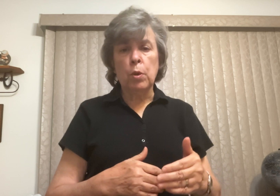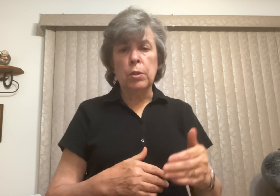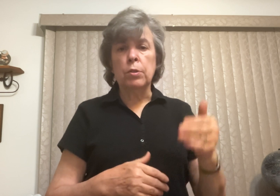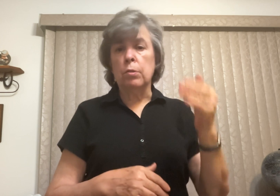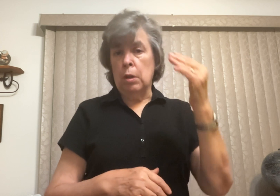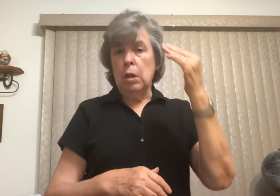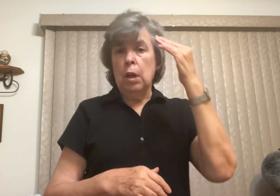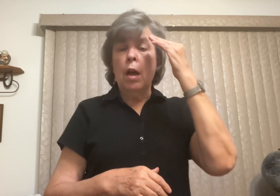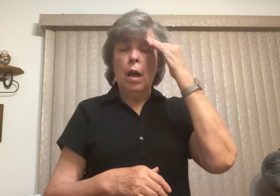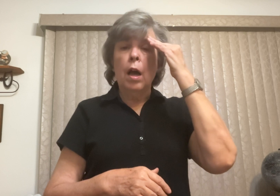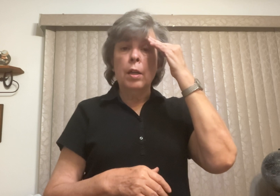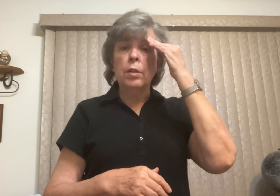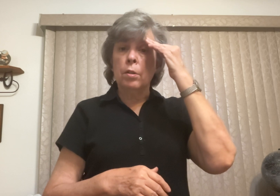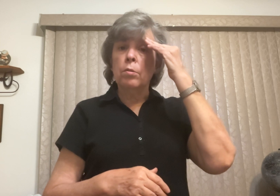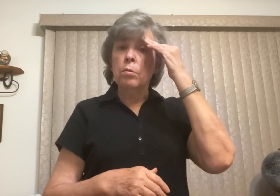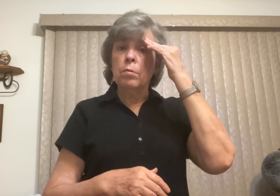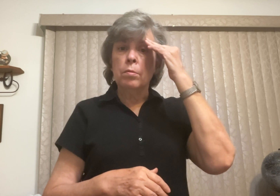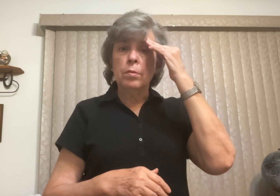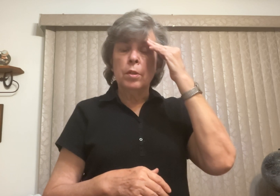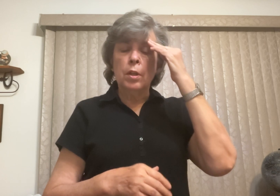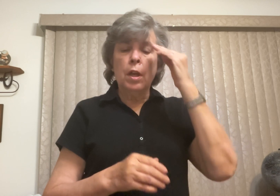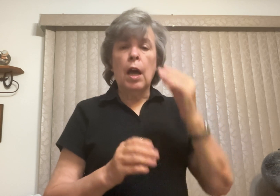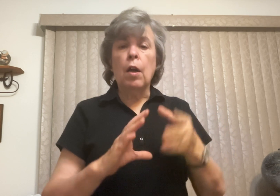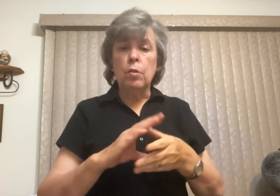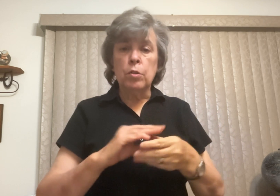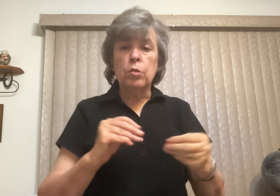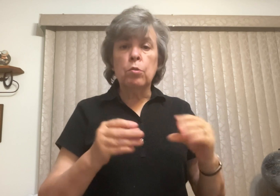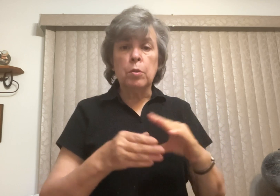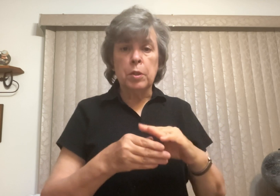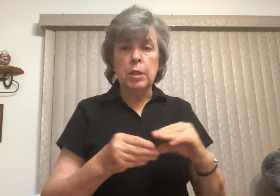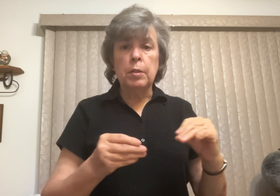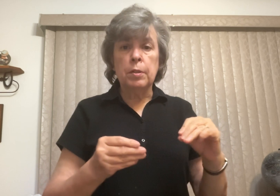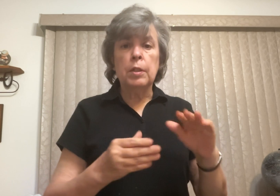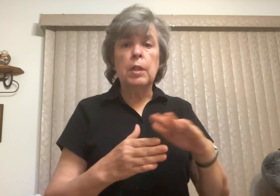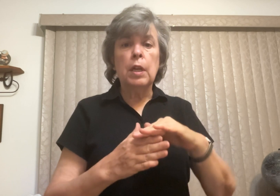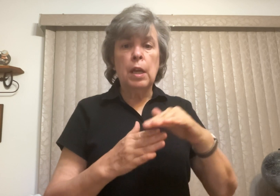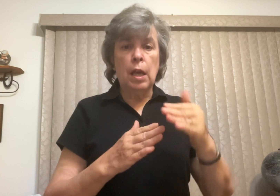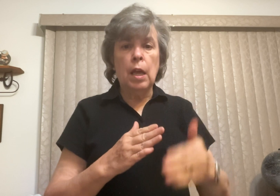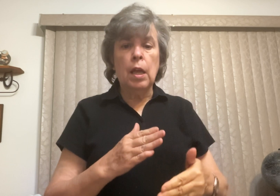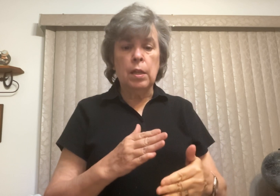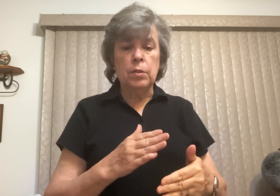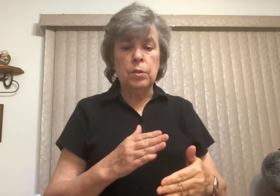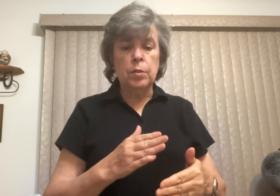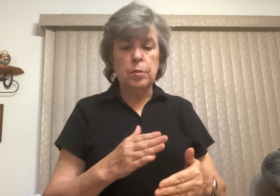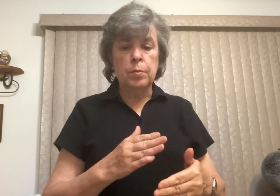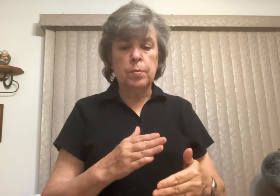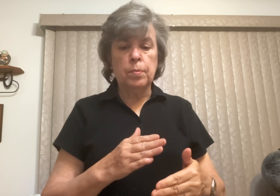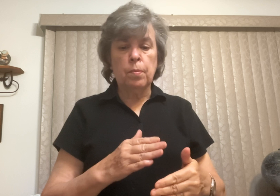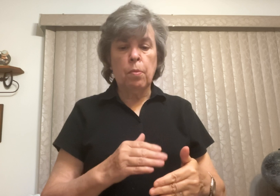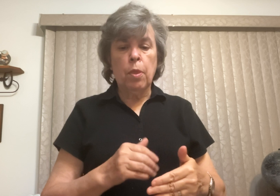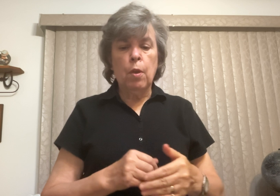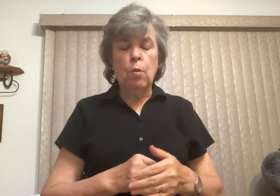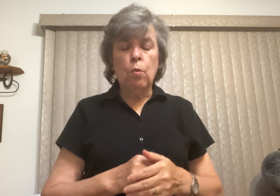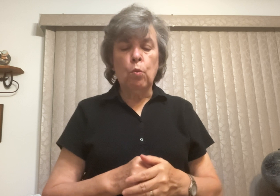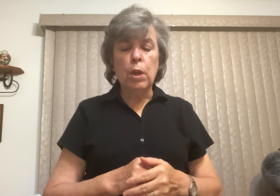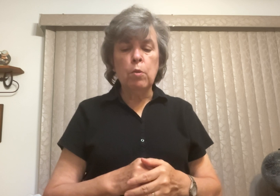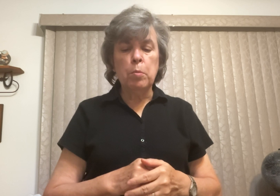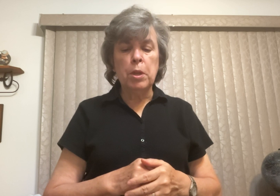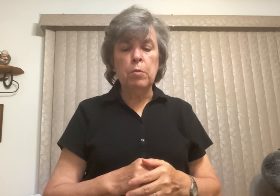to. I know how the story ends. We will be with